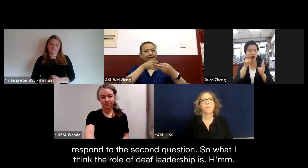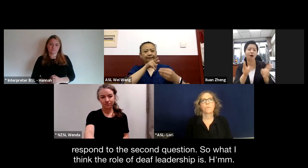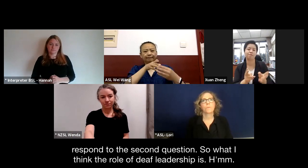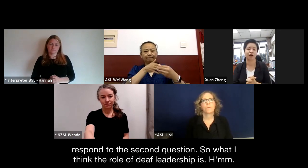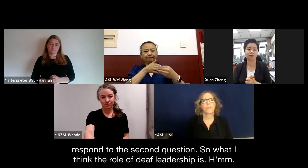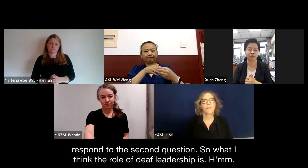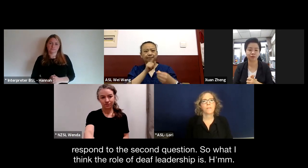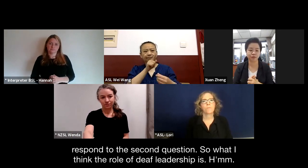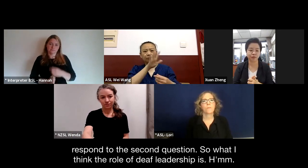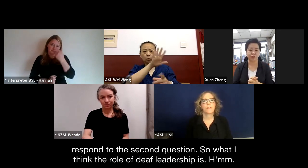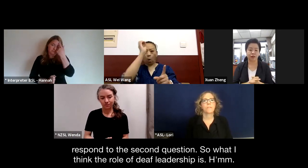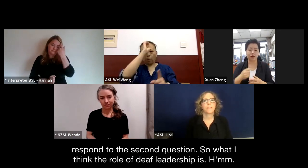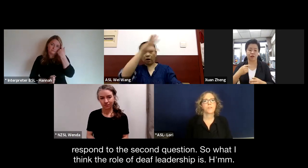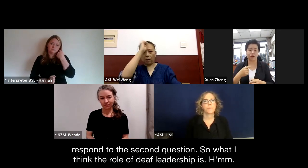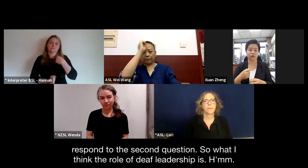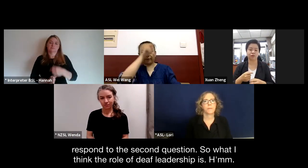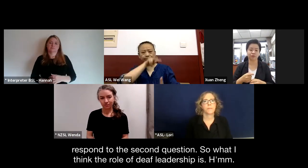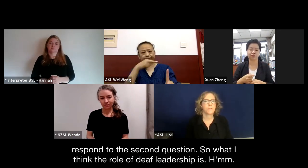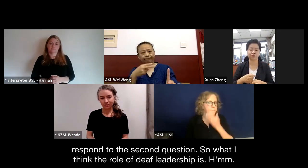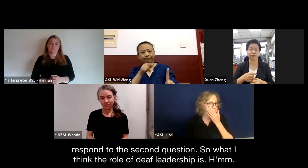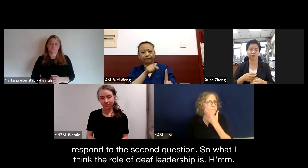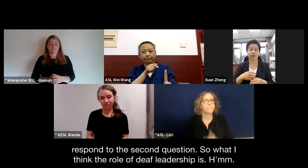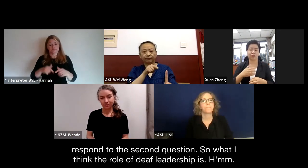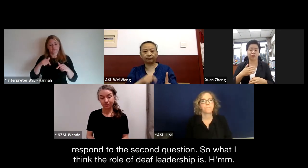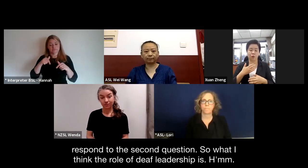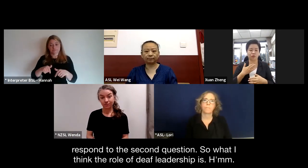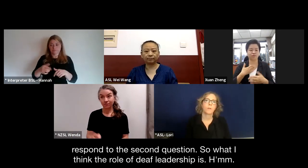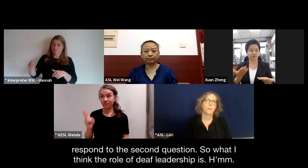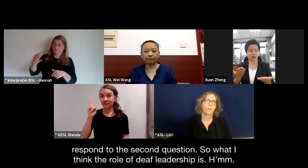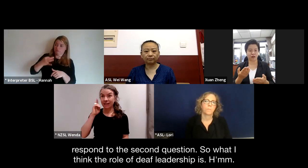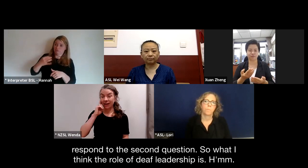So what I think the role of deaf leadership is, hmm.